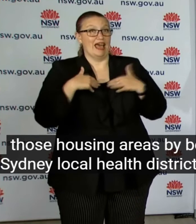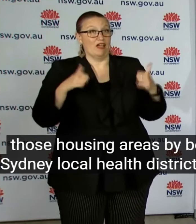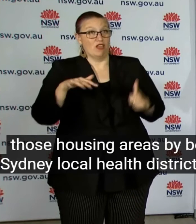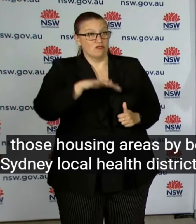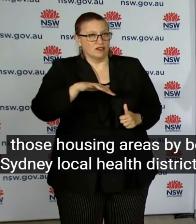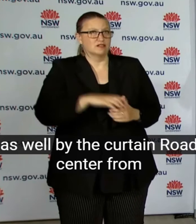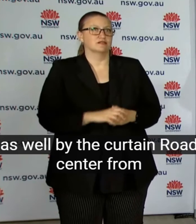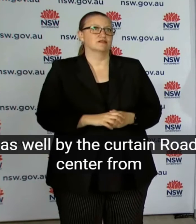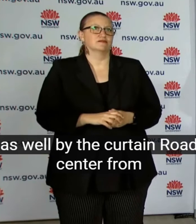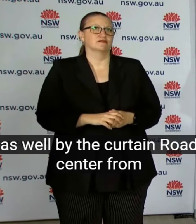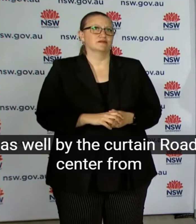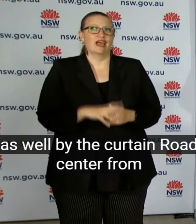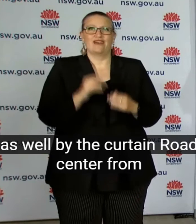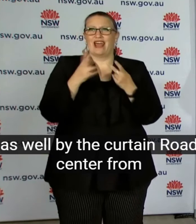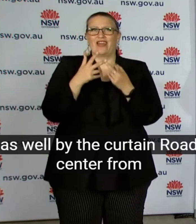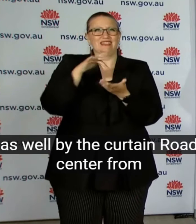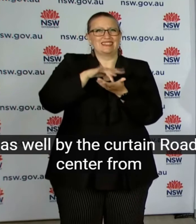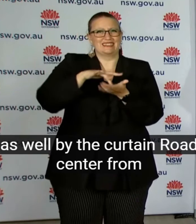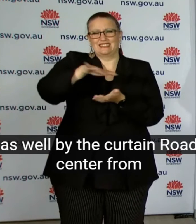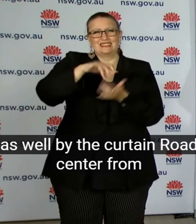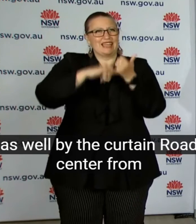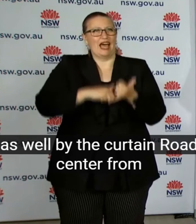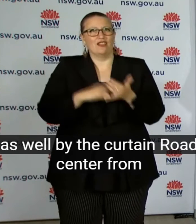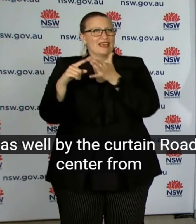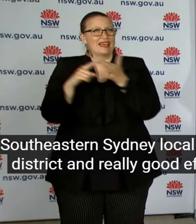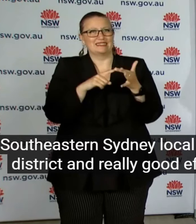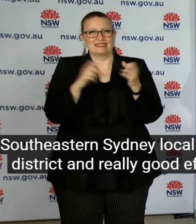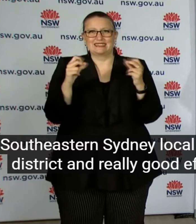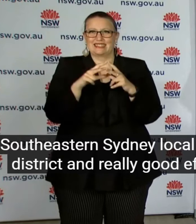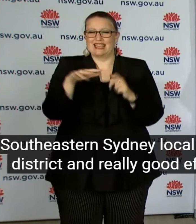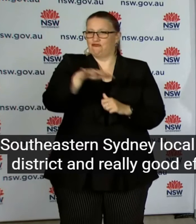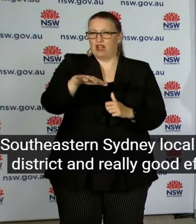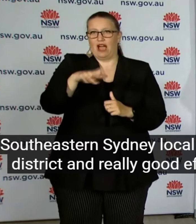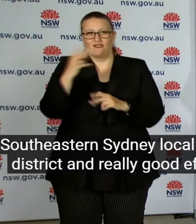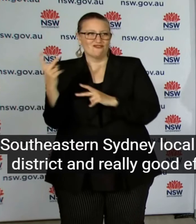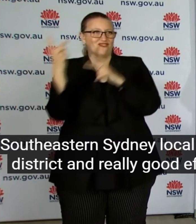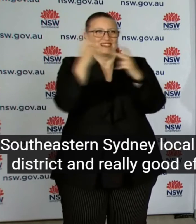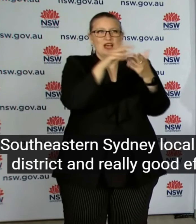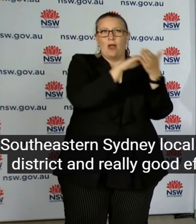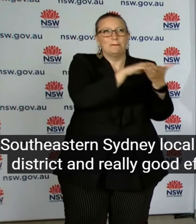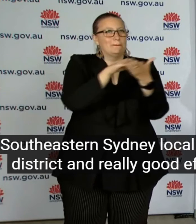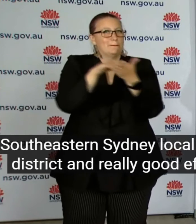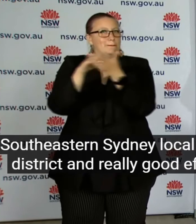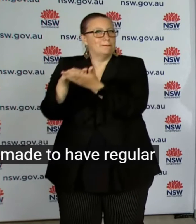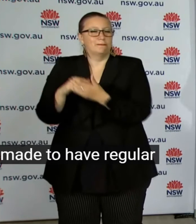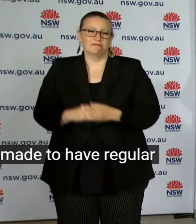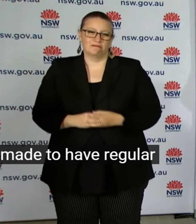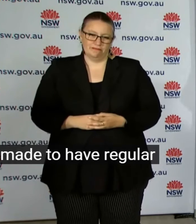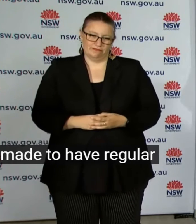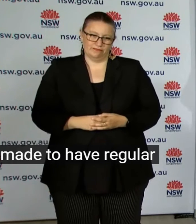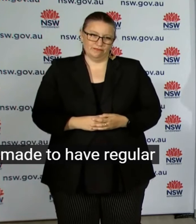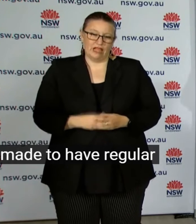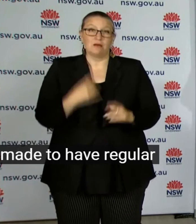Centre from southeastern Sydney Local Health District. And really good efforts made to have regular access